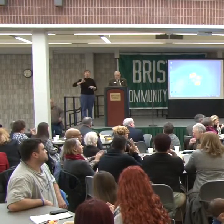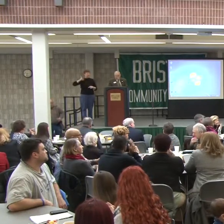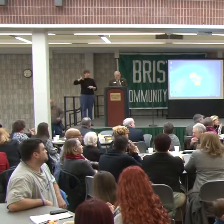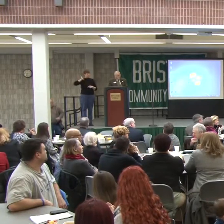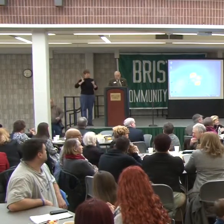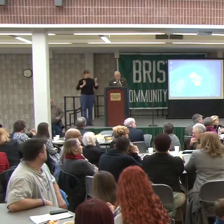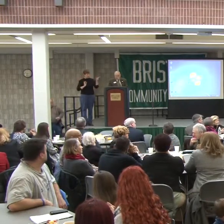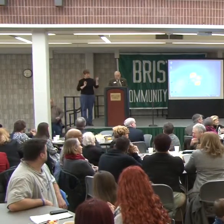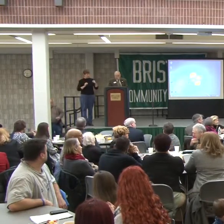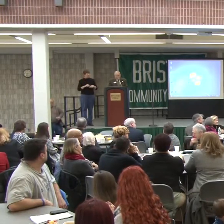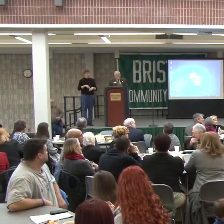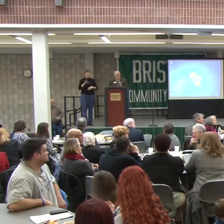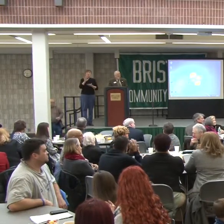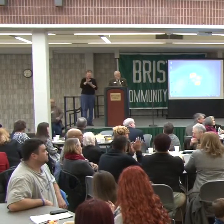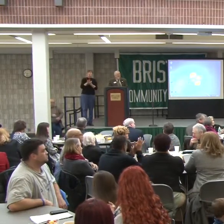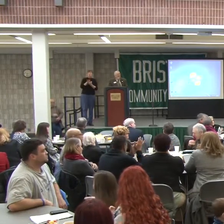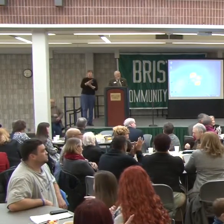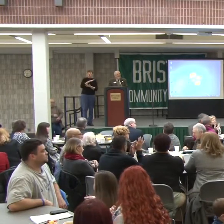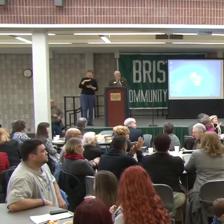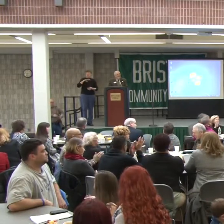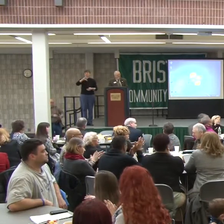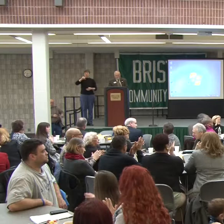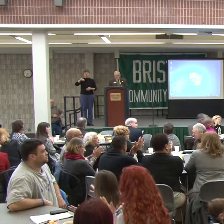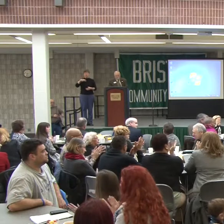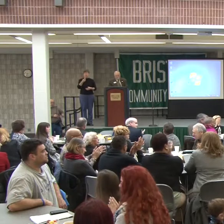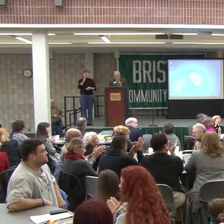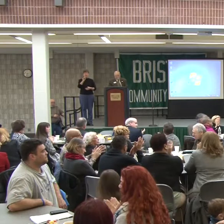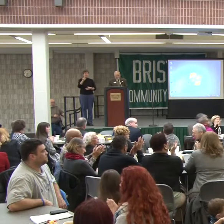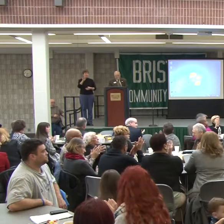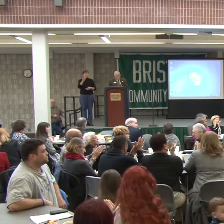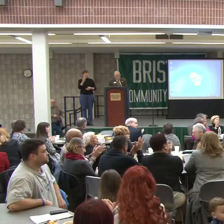Fall River School Committee Joseph Martin.